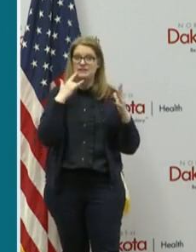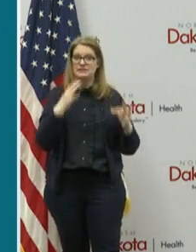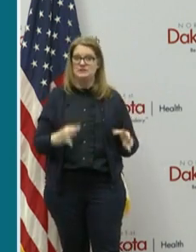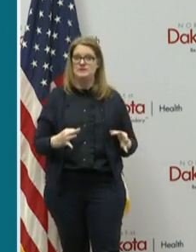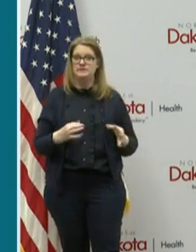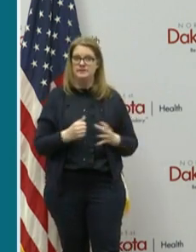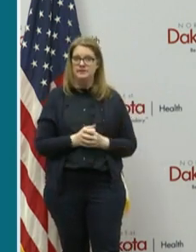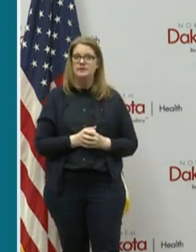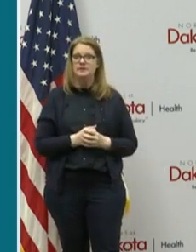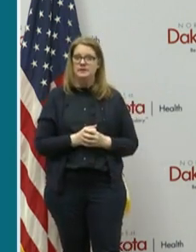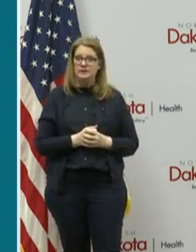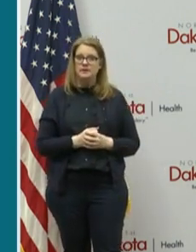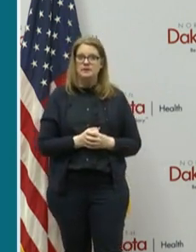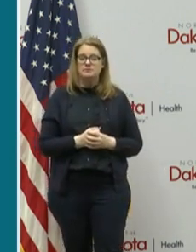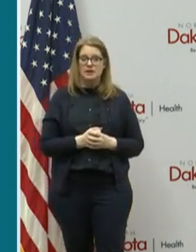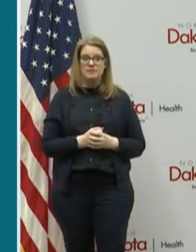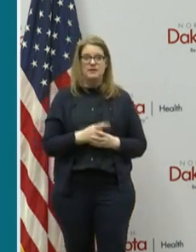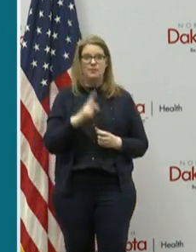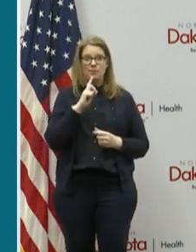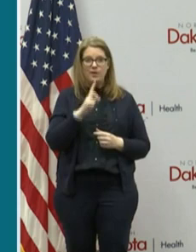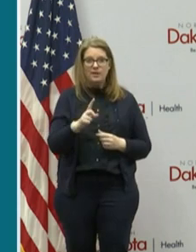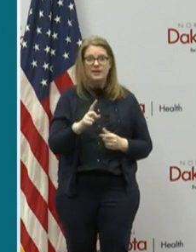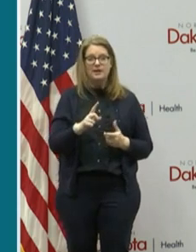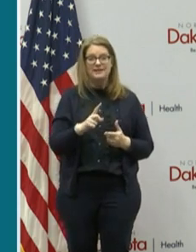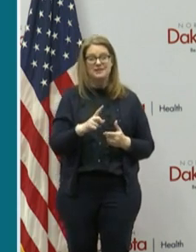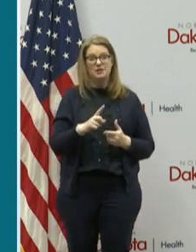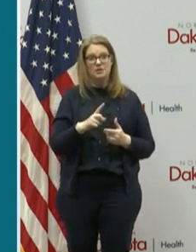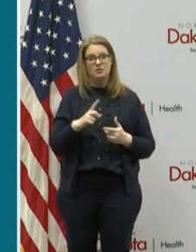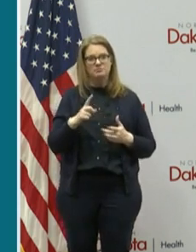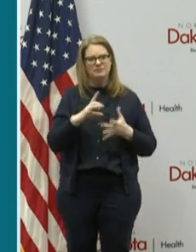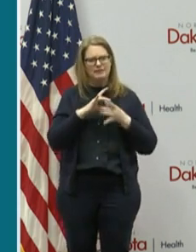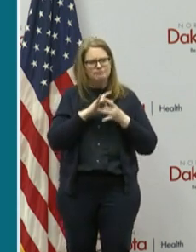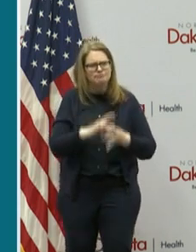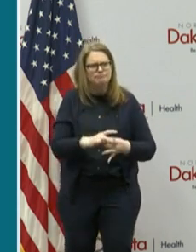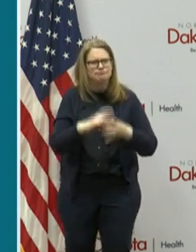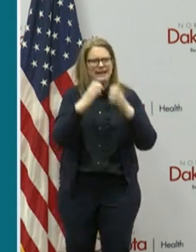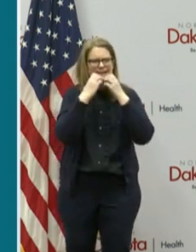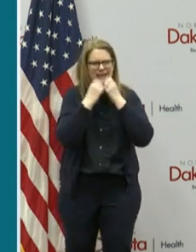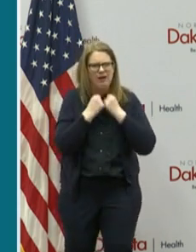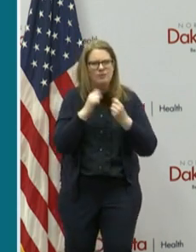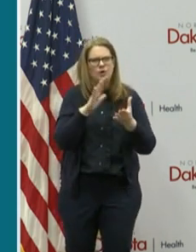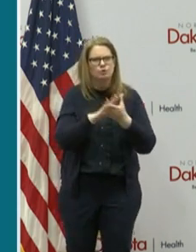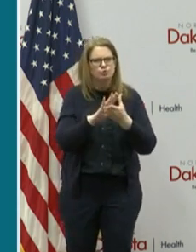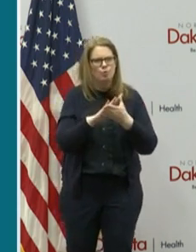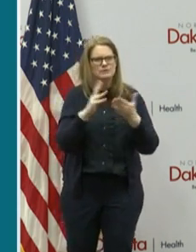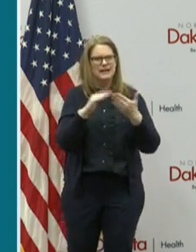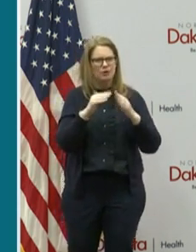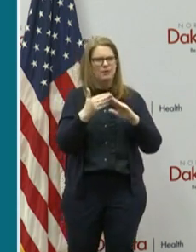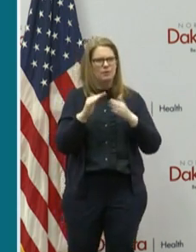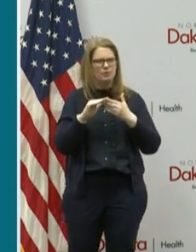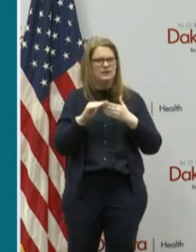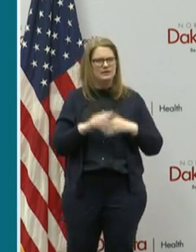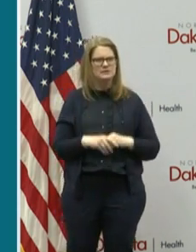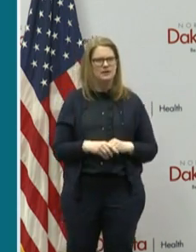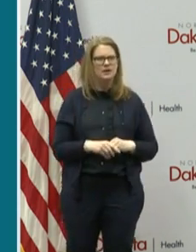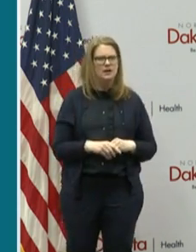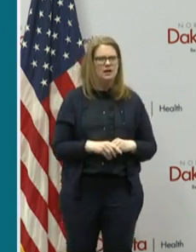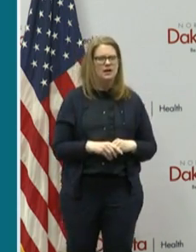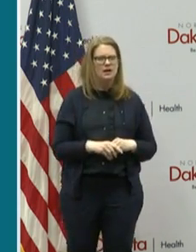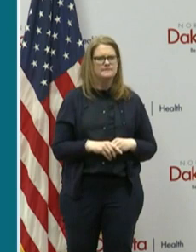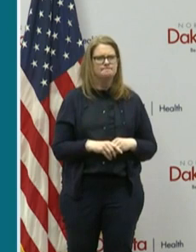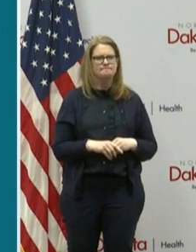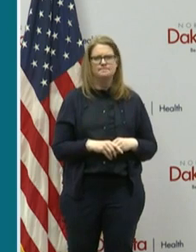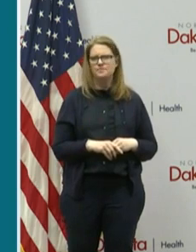given how emotionally connected we are to our schools and our communities and our teams. But we know that,